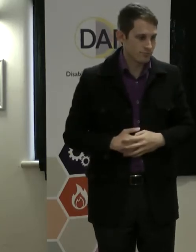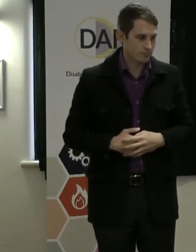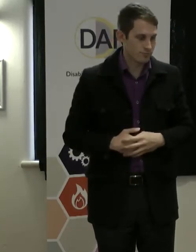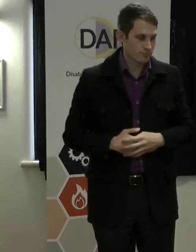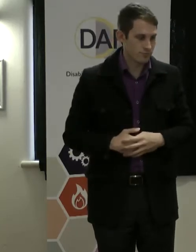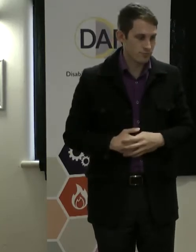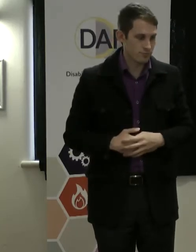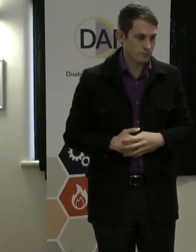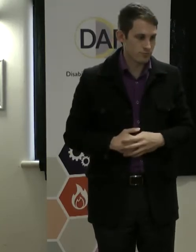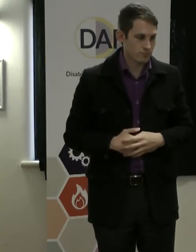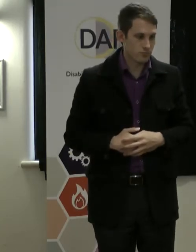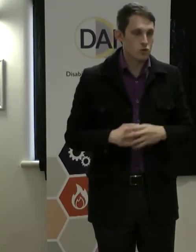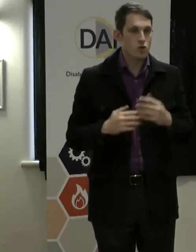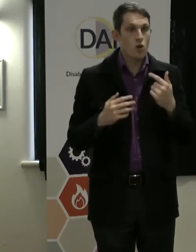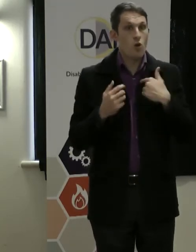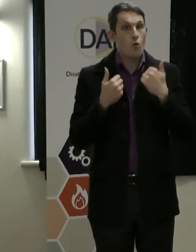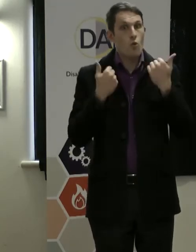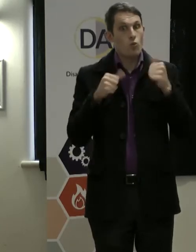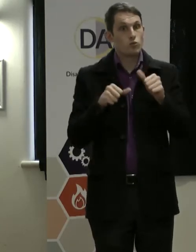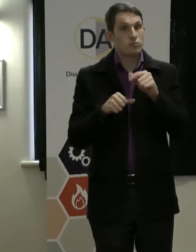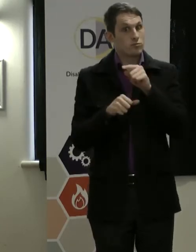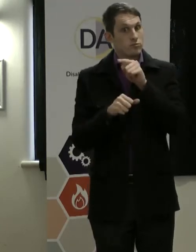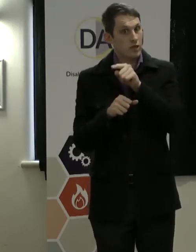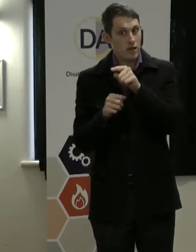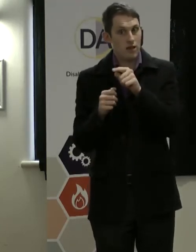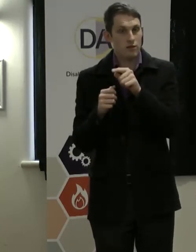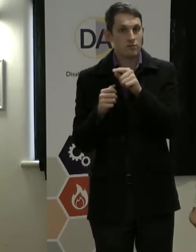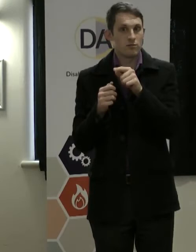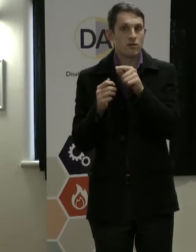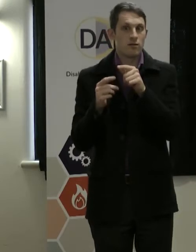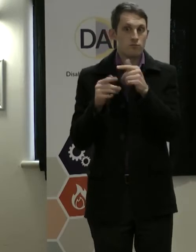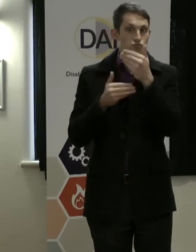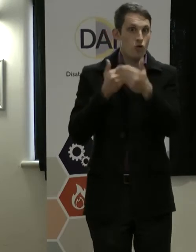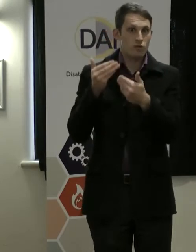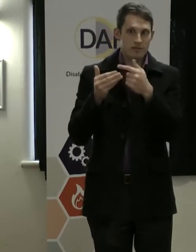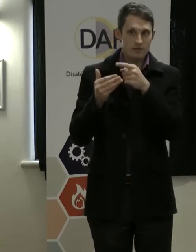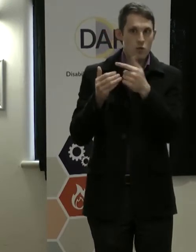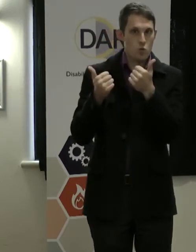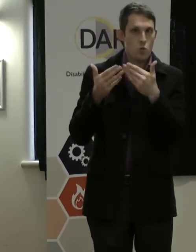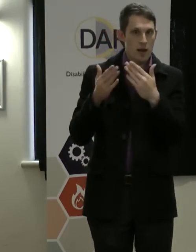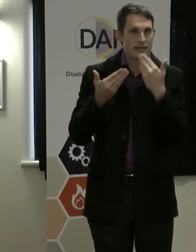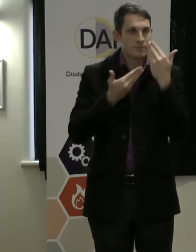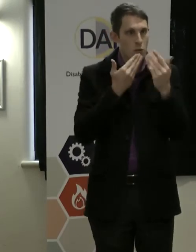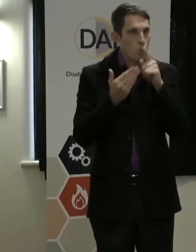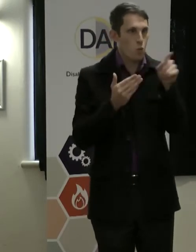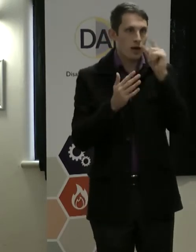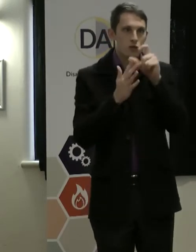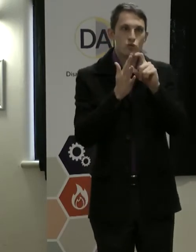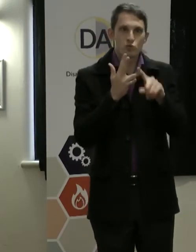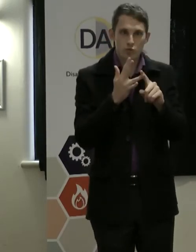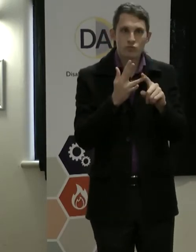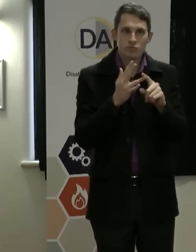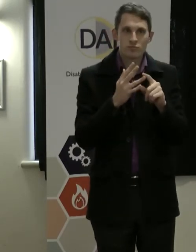use that as a mechanism by which I describe to you what you can do to advocate around the